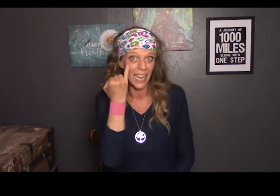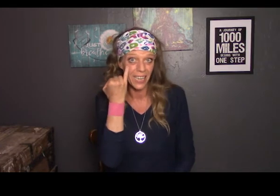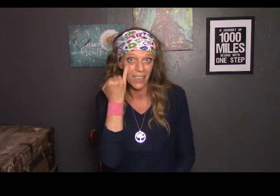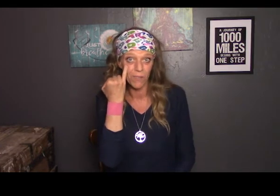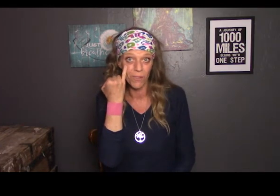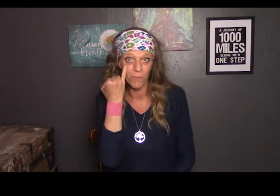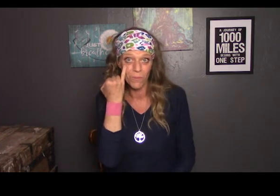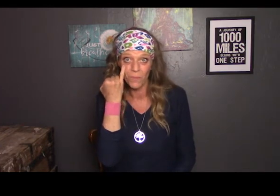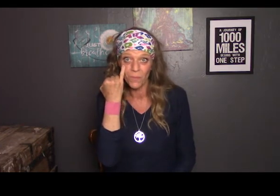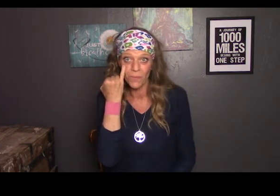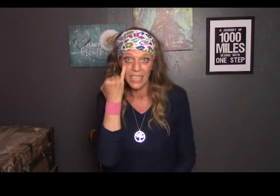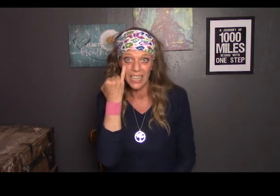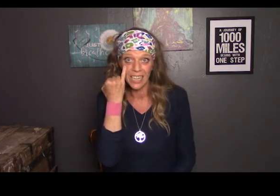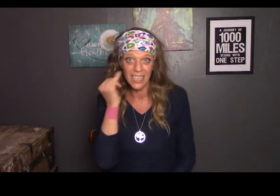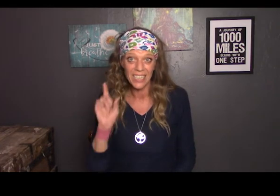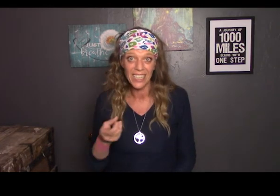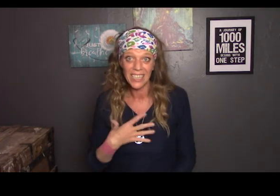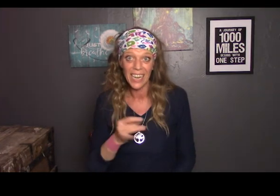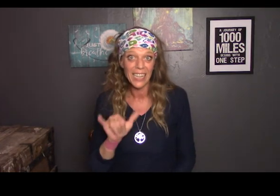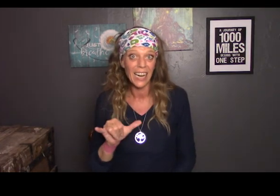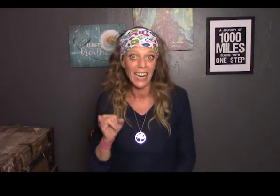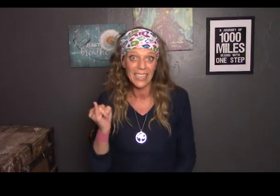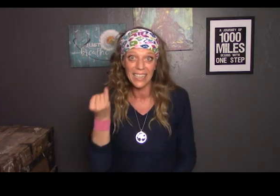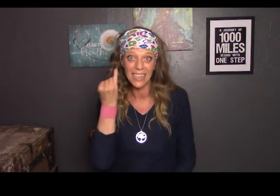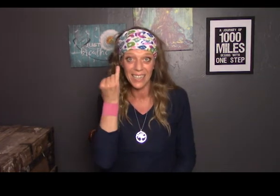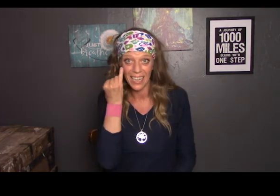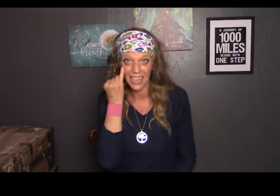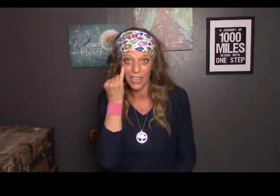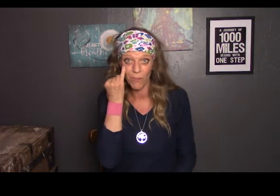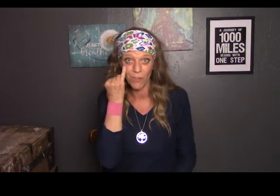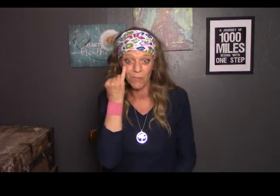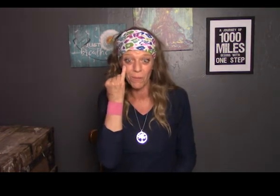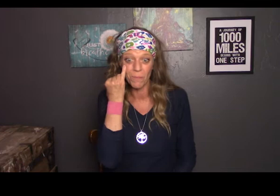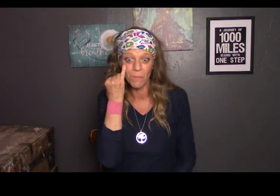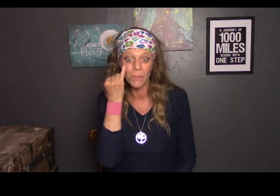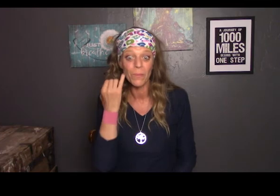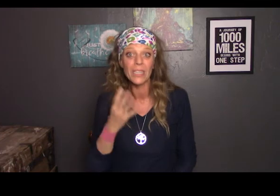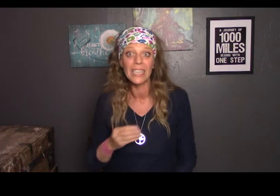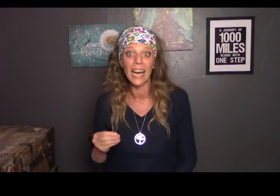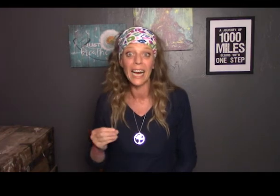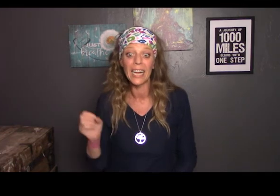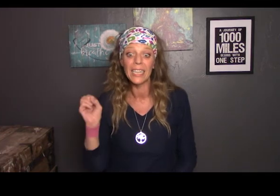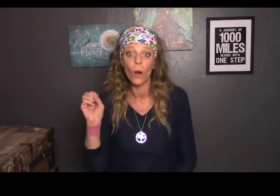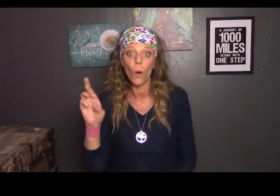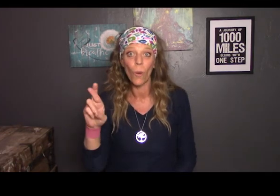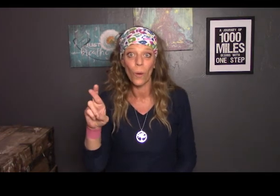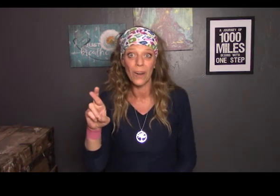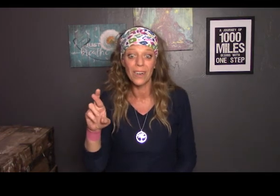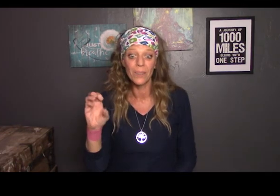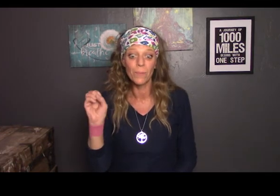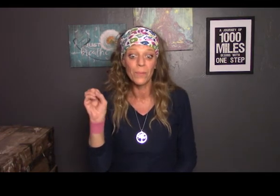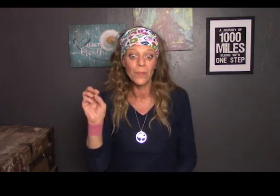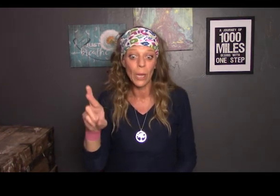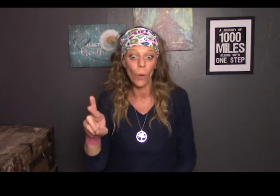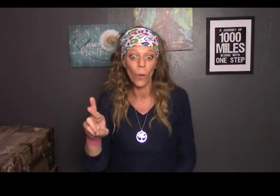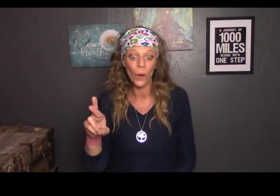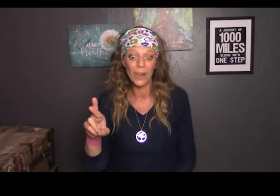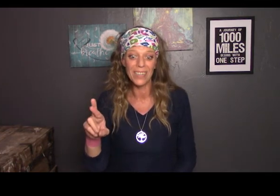If, just like that, if, and or,